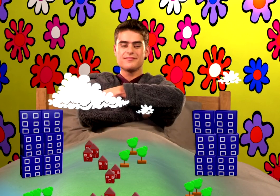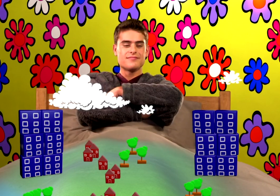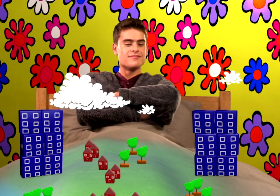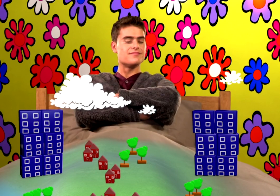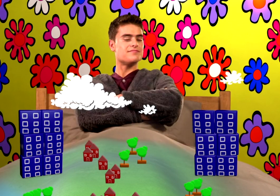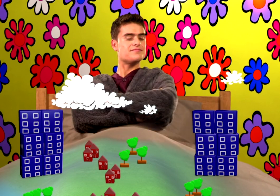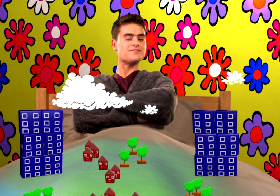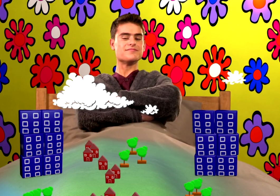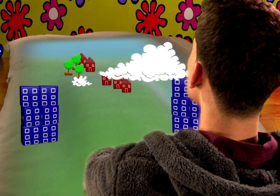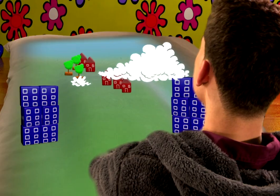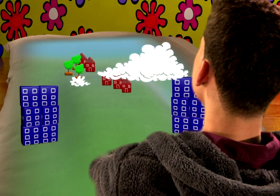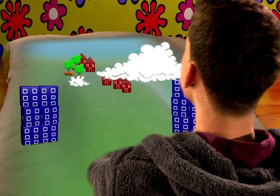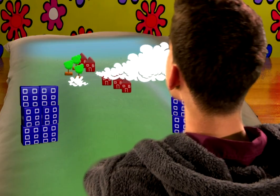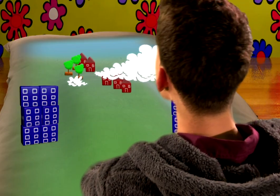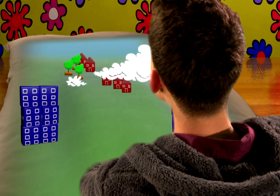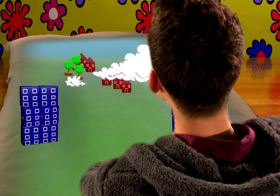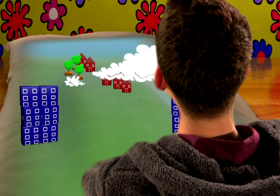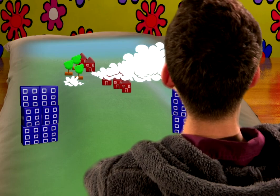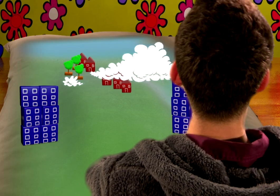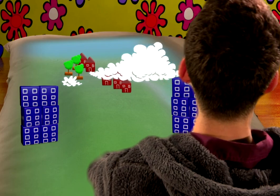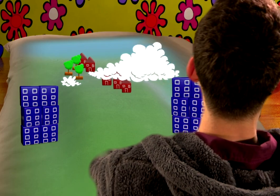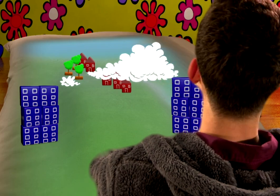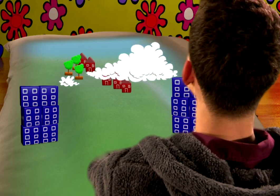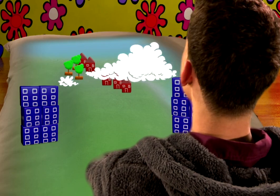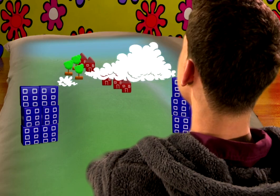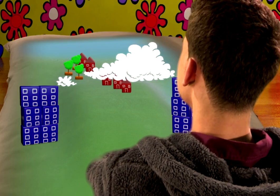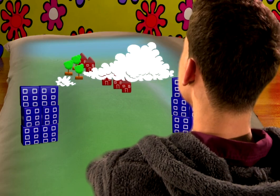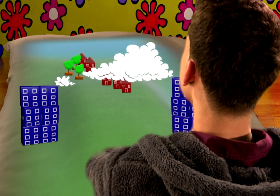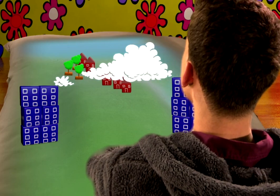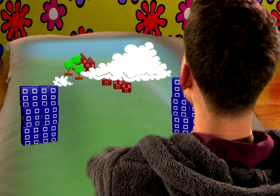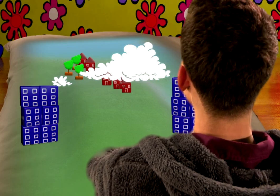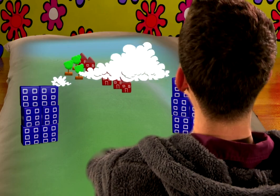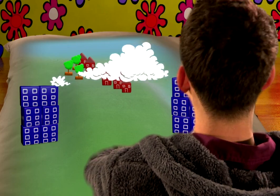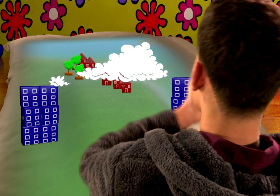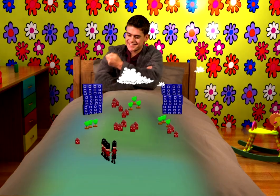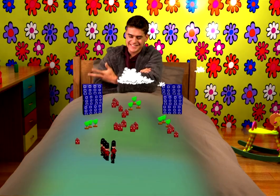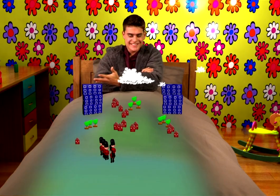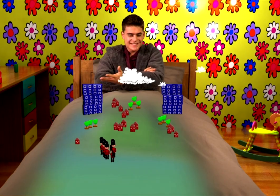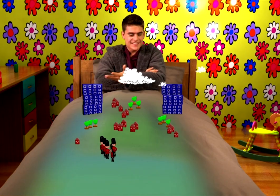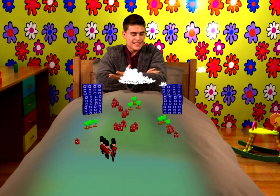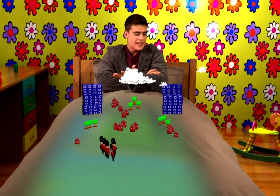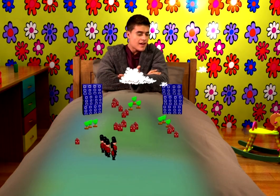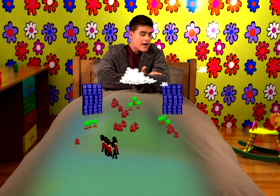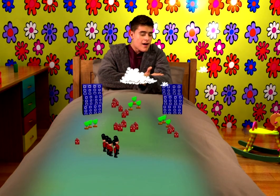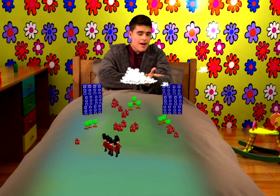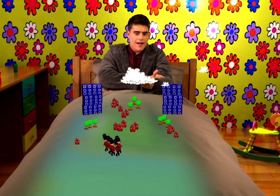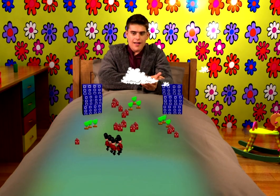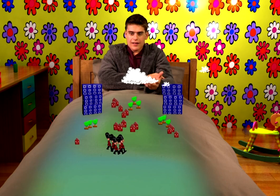I was the giant, great and still, that sits upon the pillow hill and